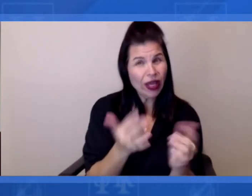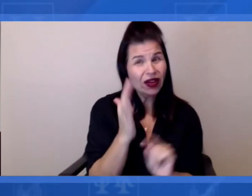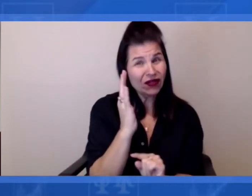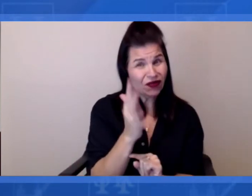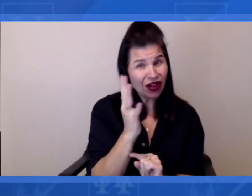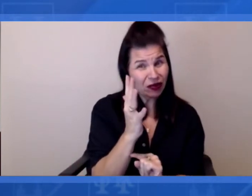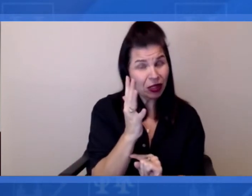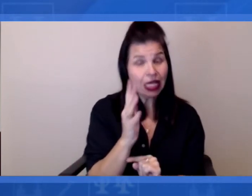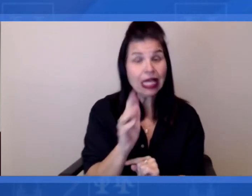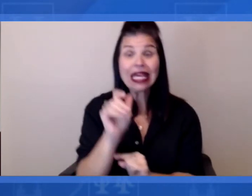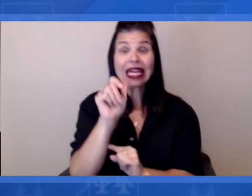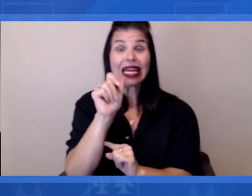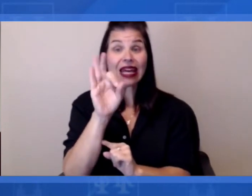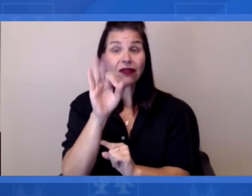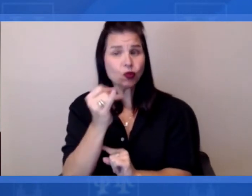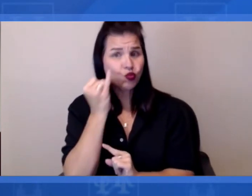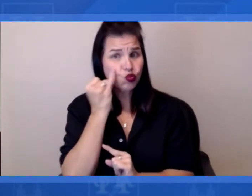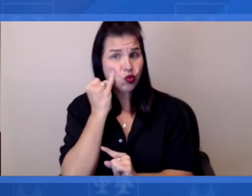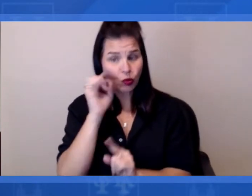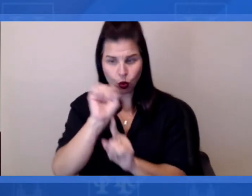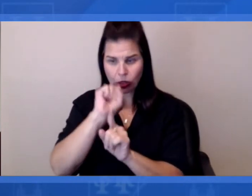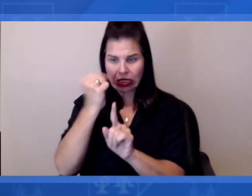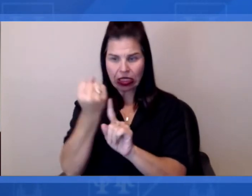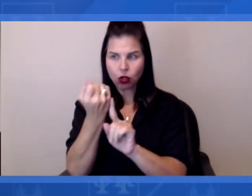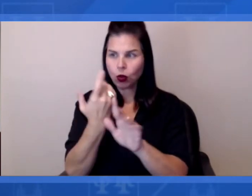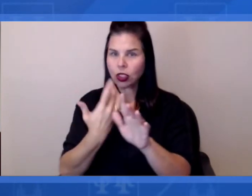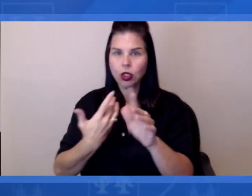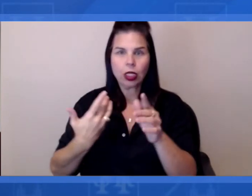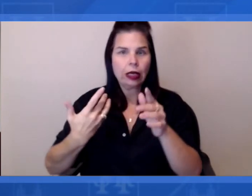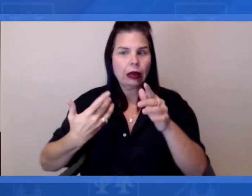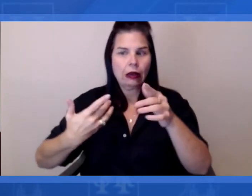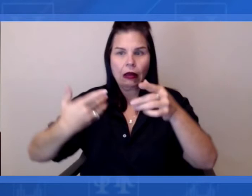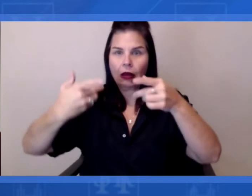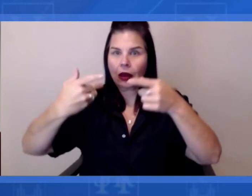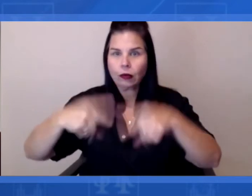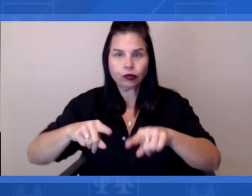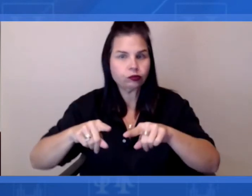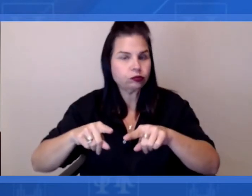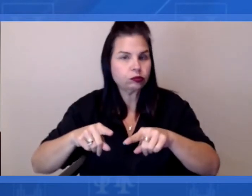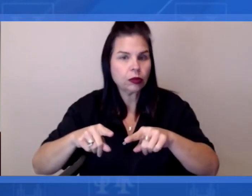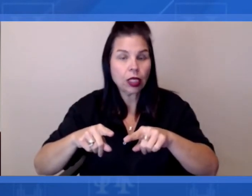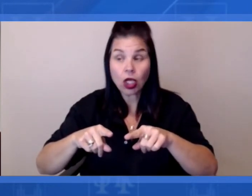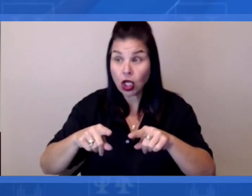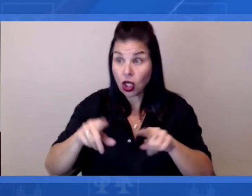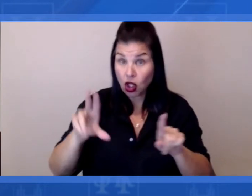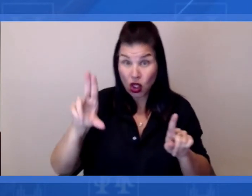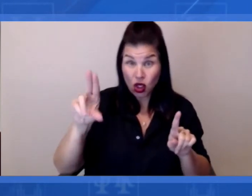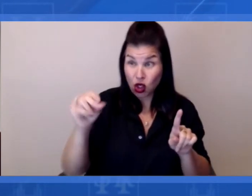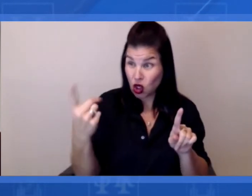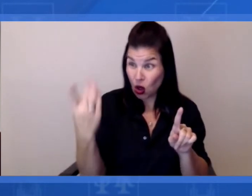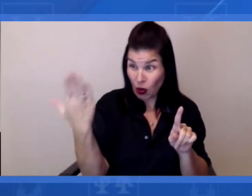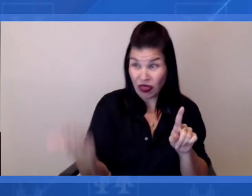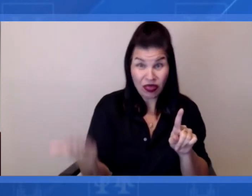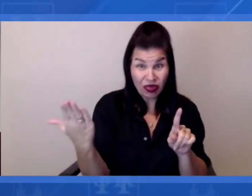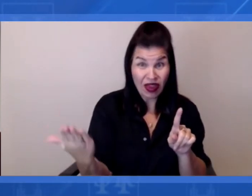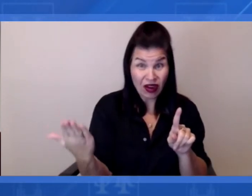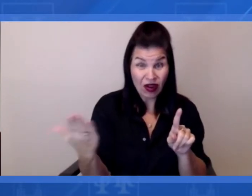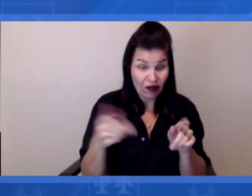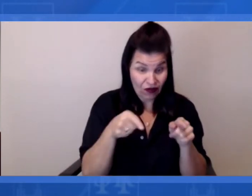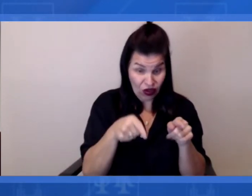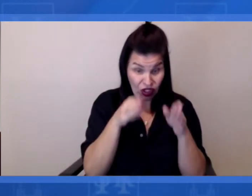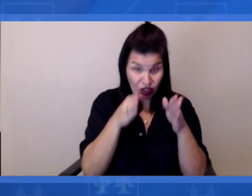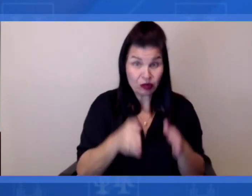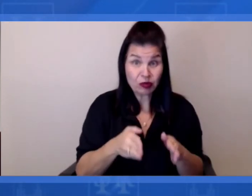Should a situation arise where there is no one available to receive the passenger, the DARTS